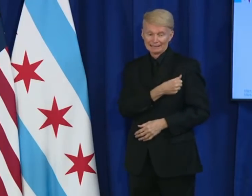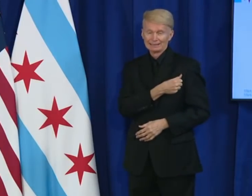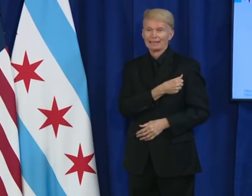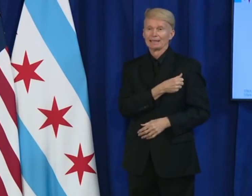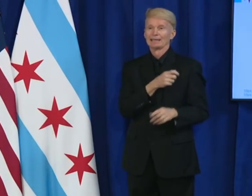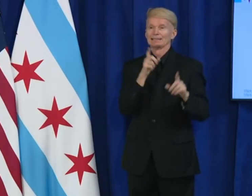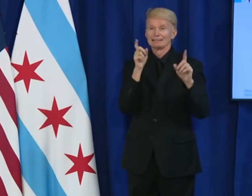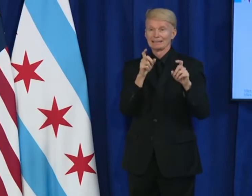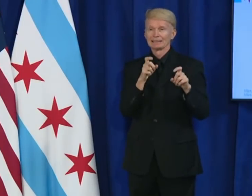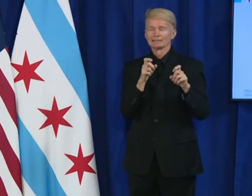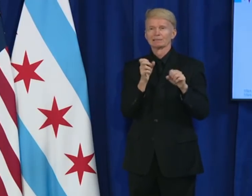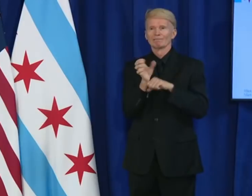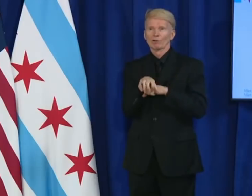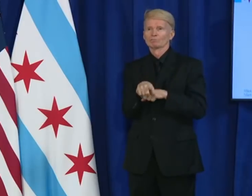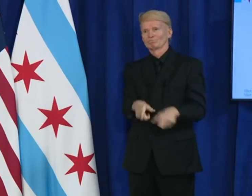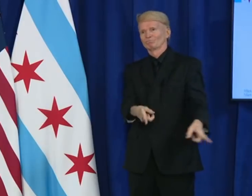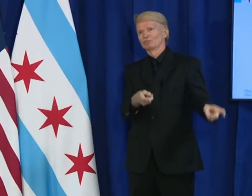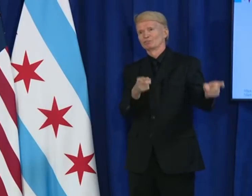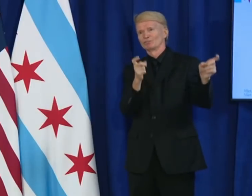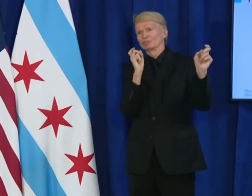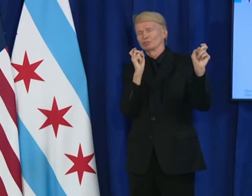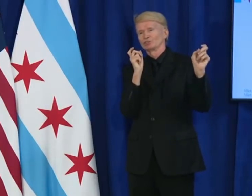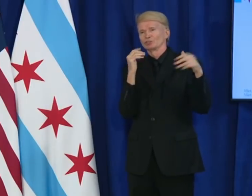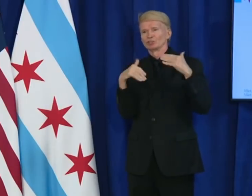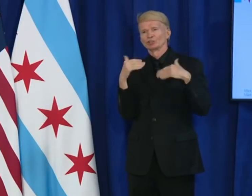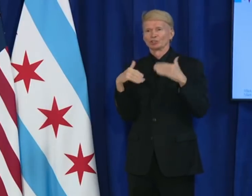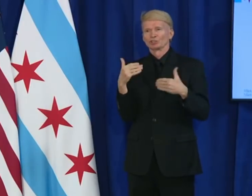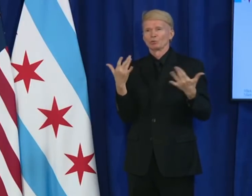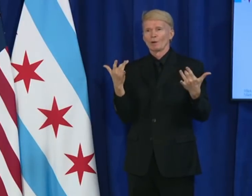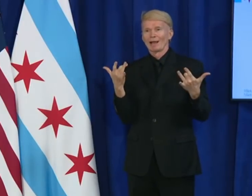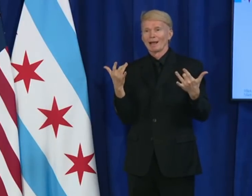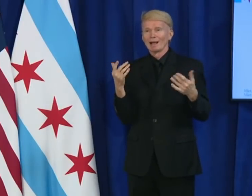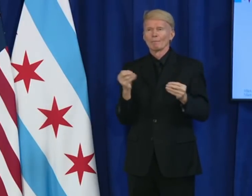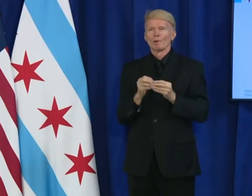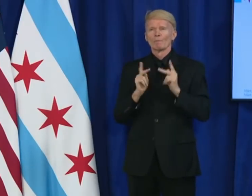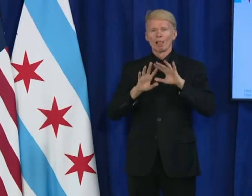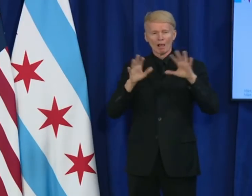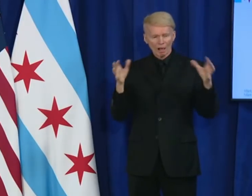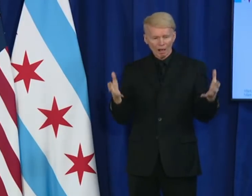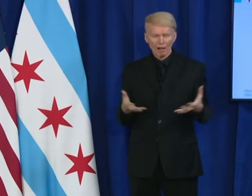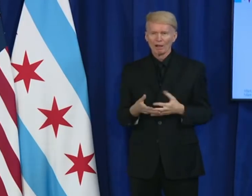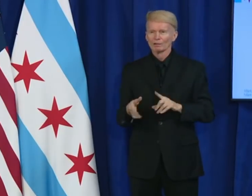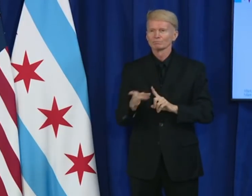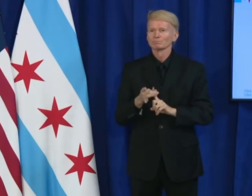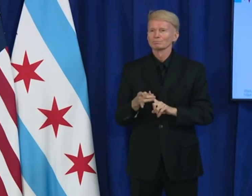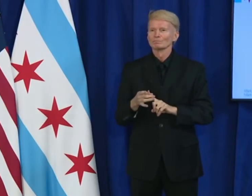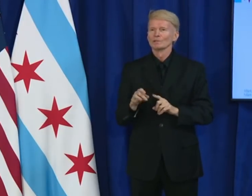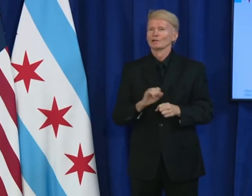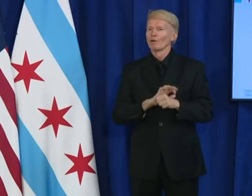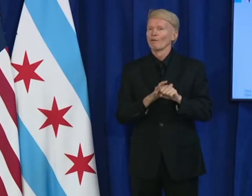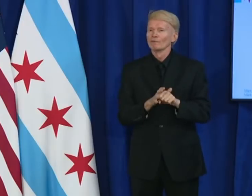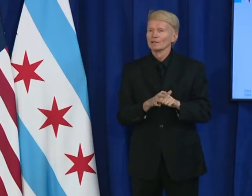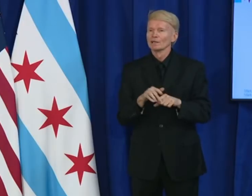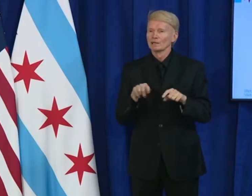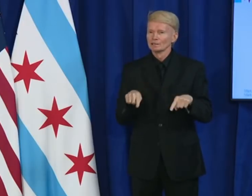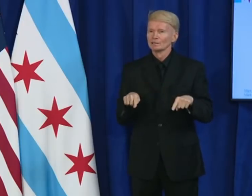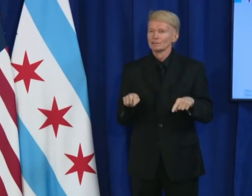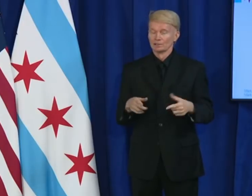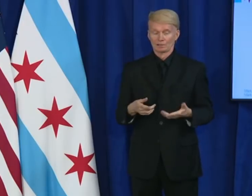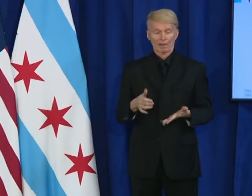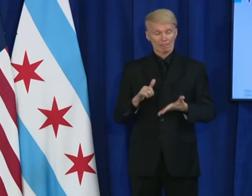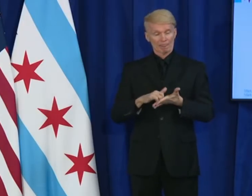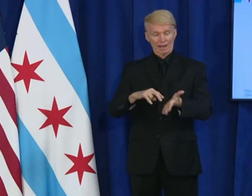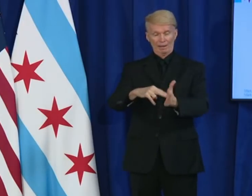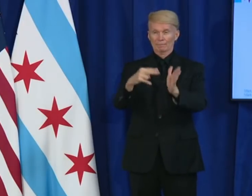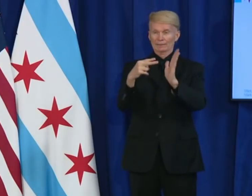trials go a little bit faster only because more people are getting infected with COVID. And in that context,